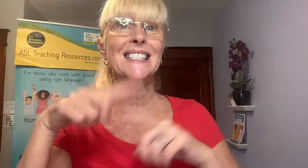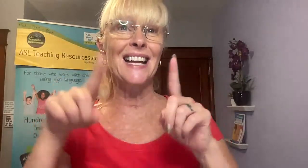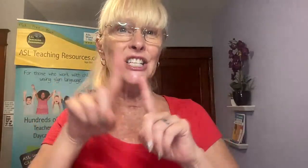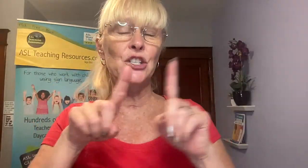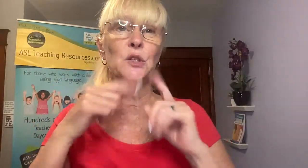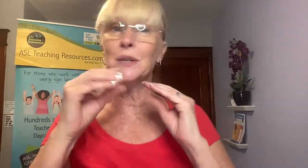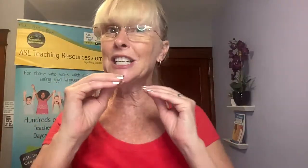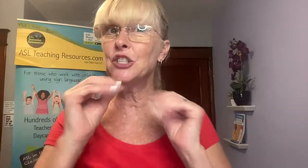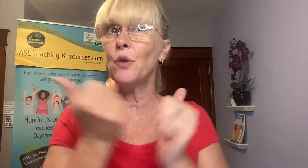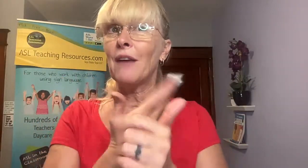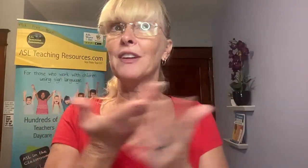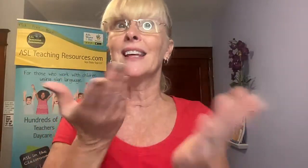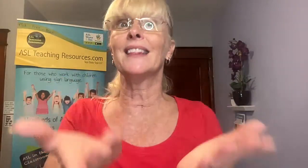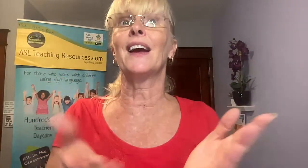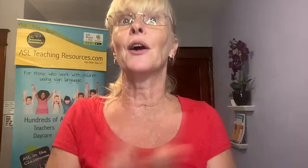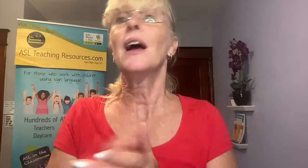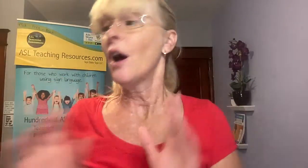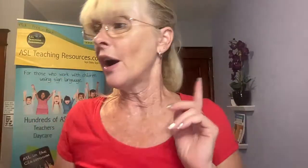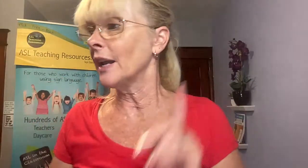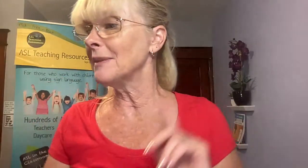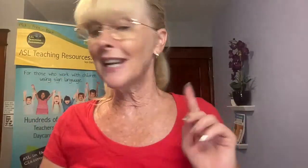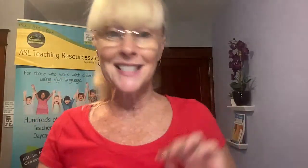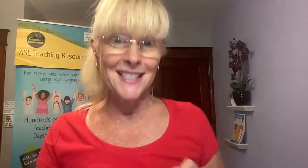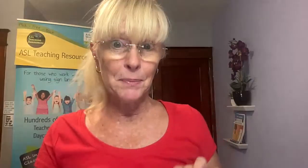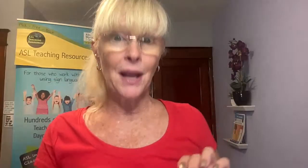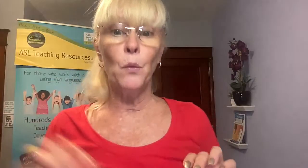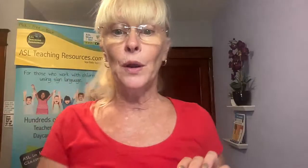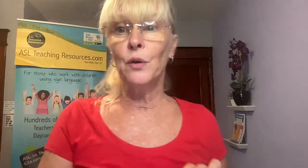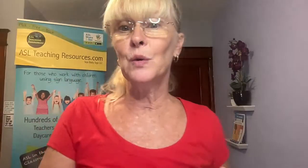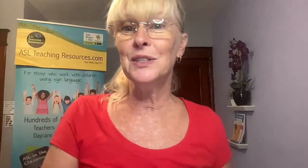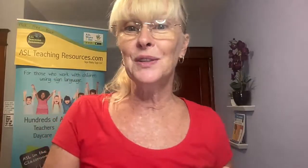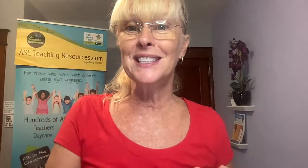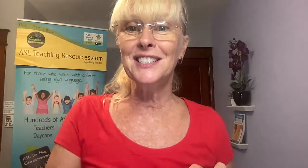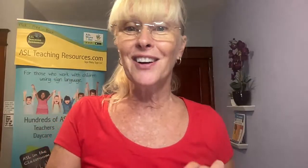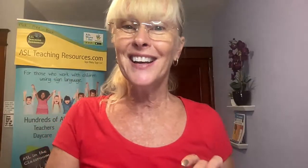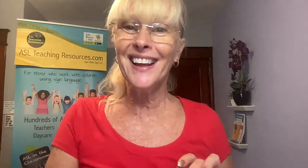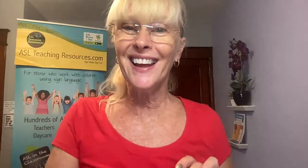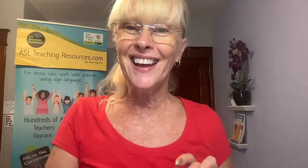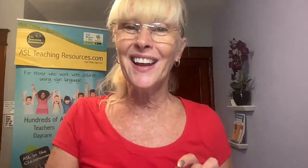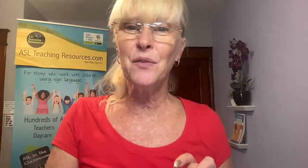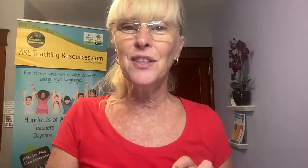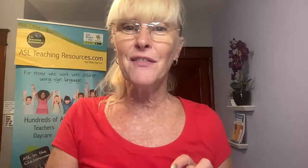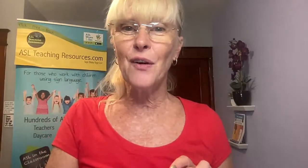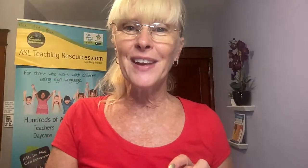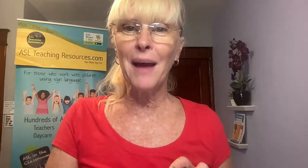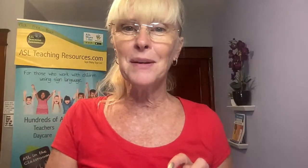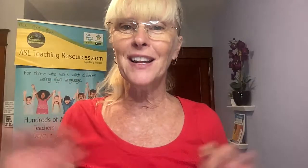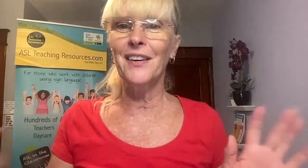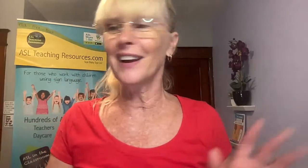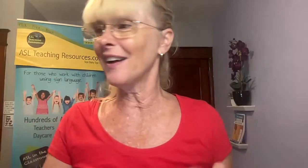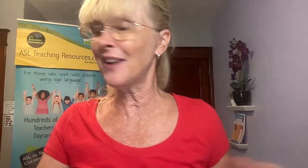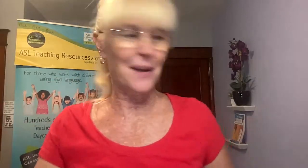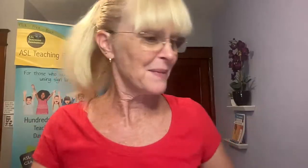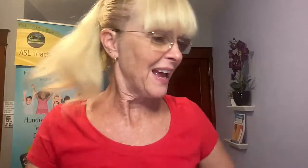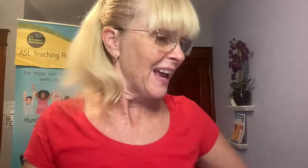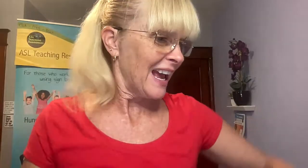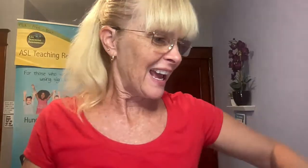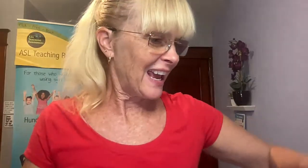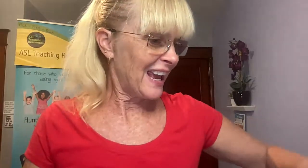signing stars. We teach you everything there. All right, let me take a sip and we are going to get started with the vocabulary. Okay.